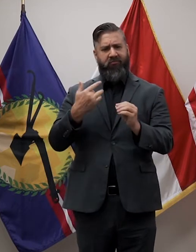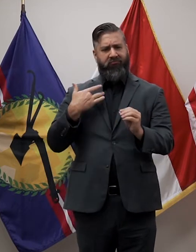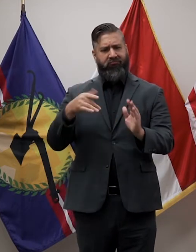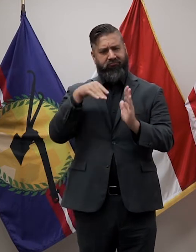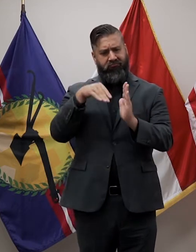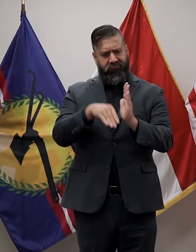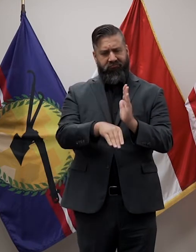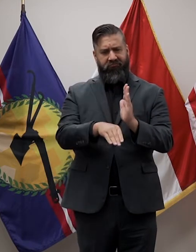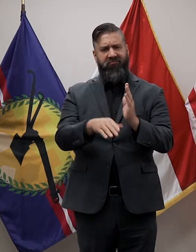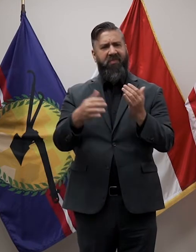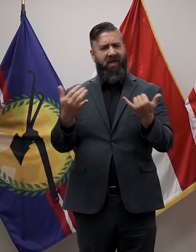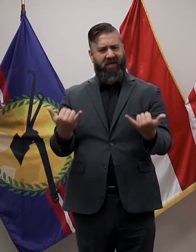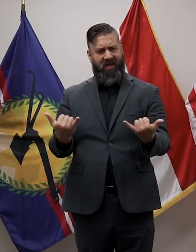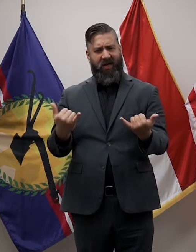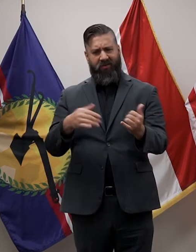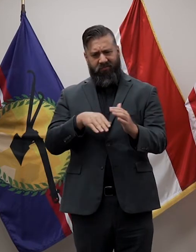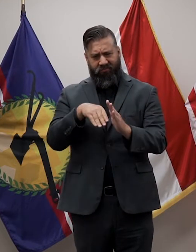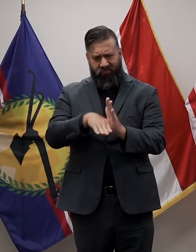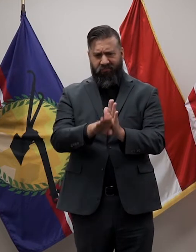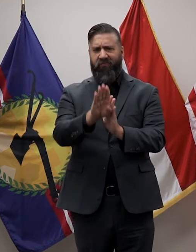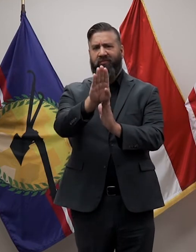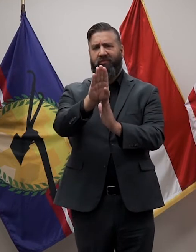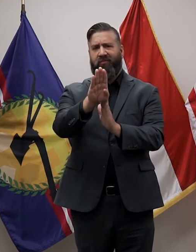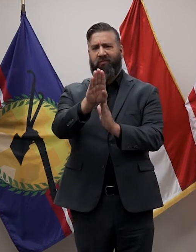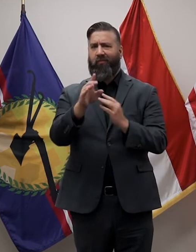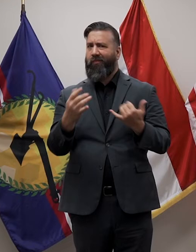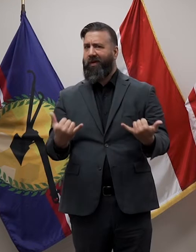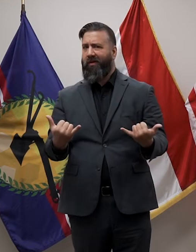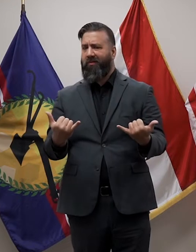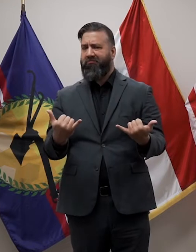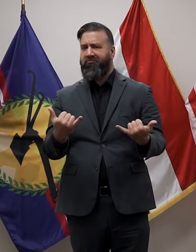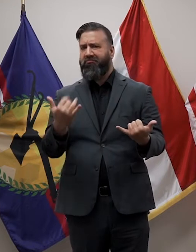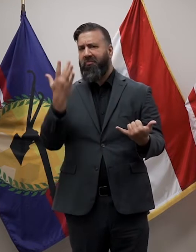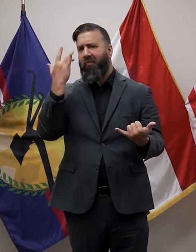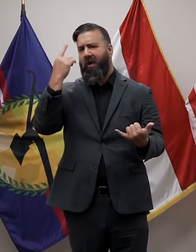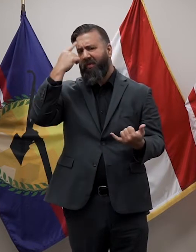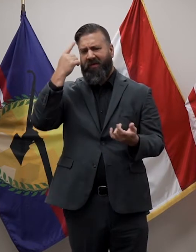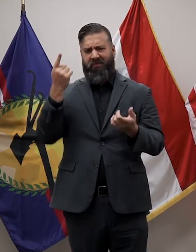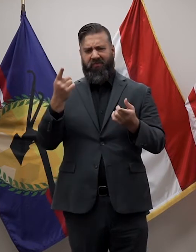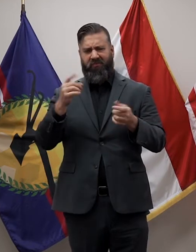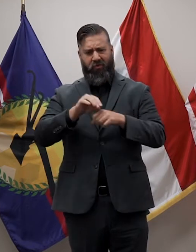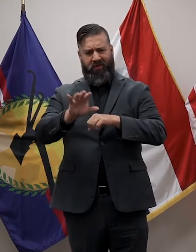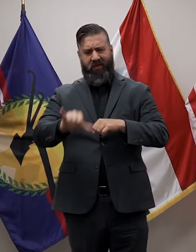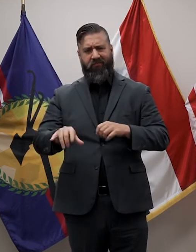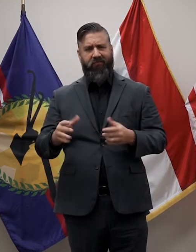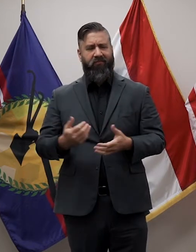have cases on the rise, at least at this point. What's your thought about what's causing it?